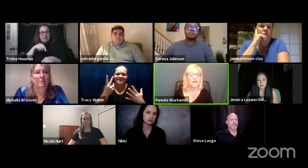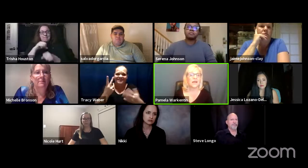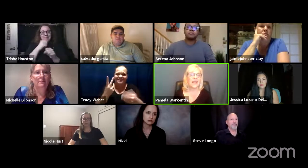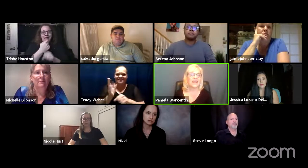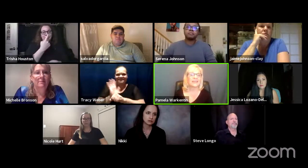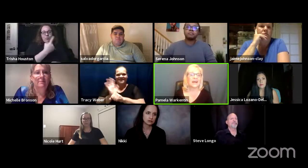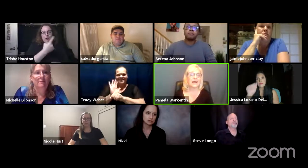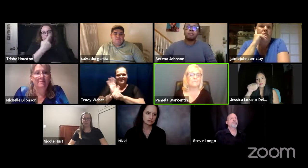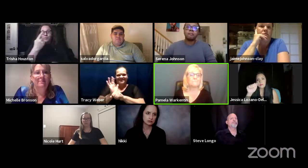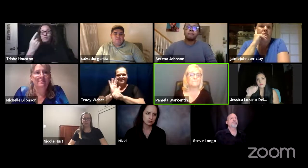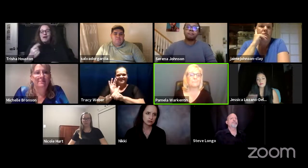And